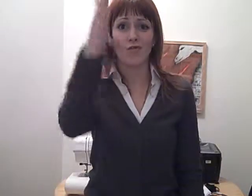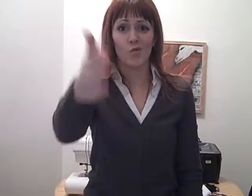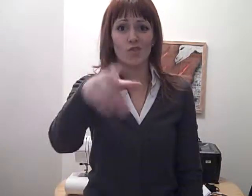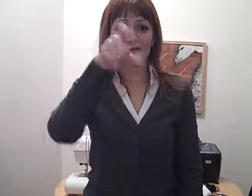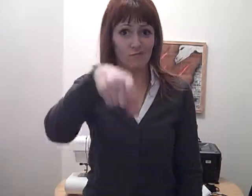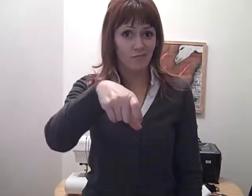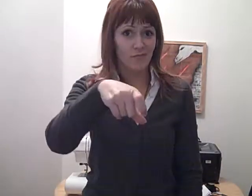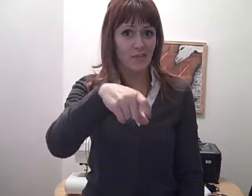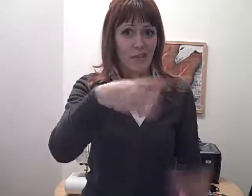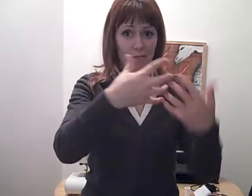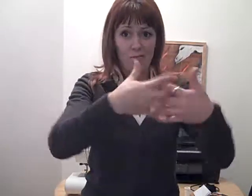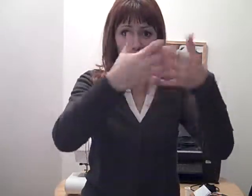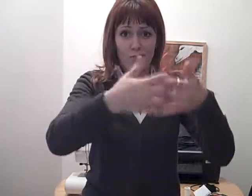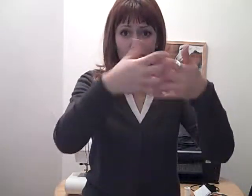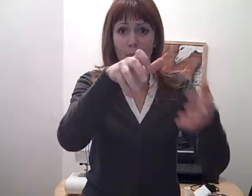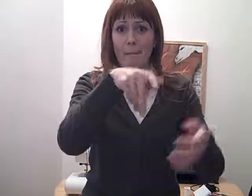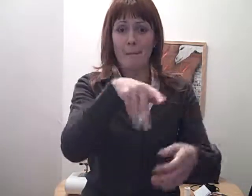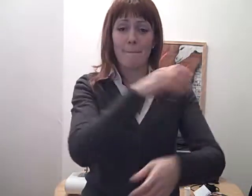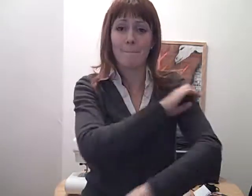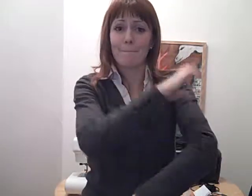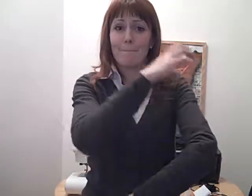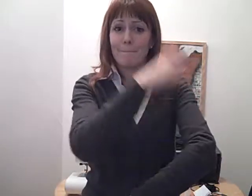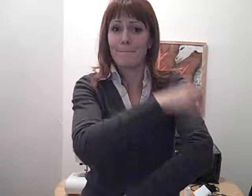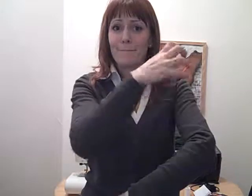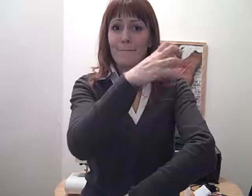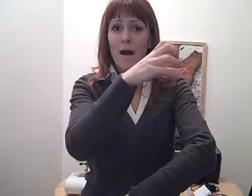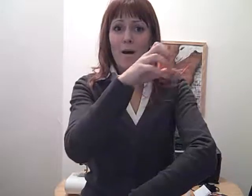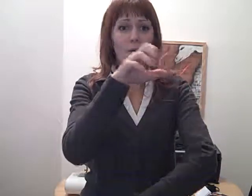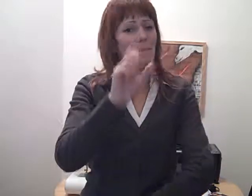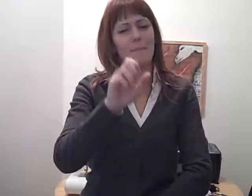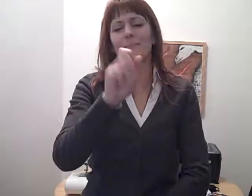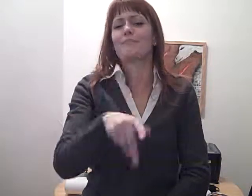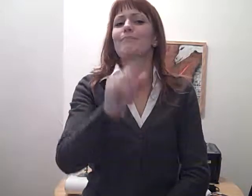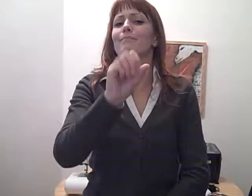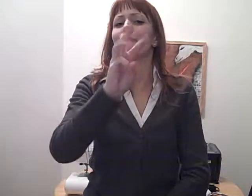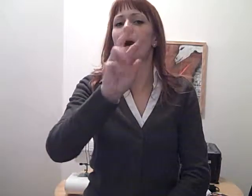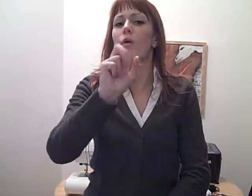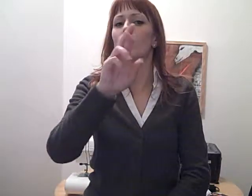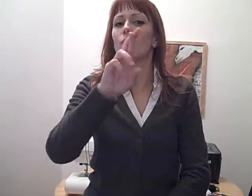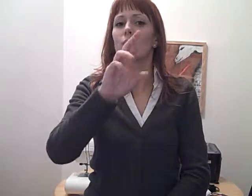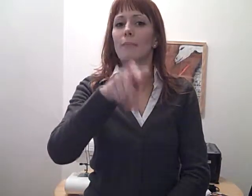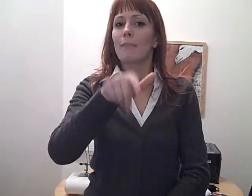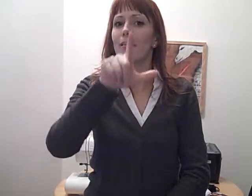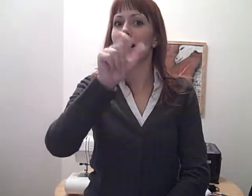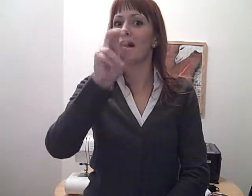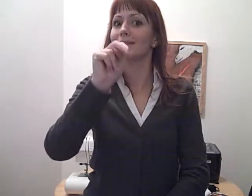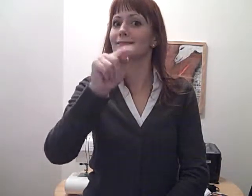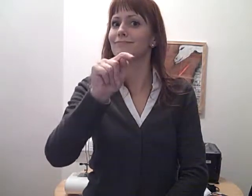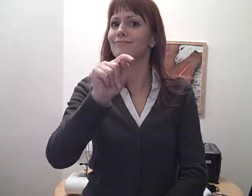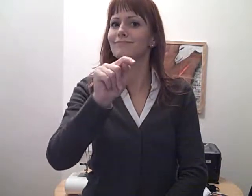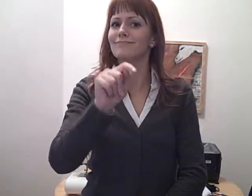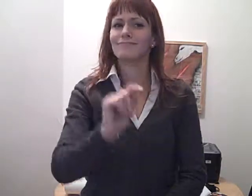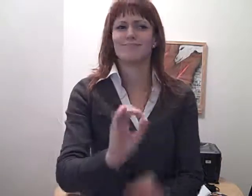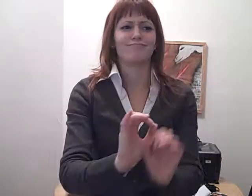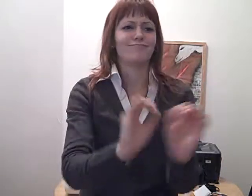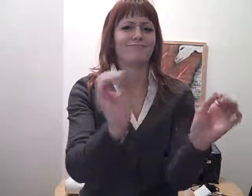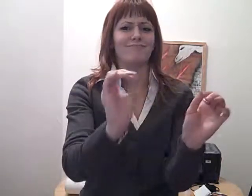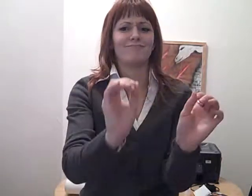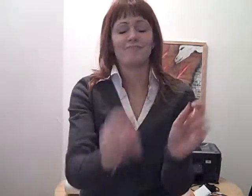We talked about generating and using. We want to talk about storing energy, and unfortunately, the